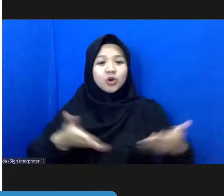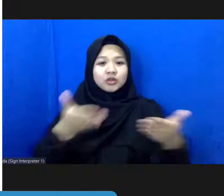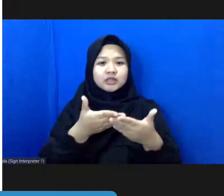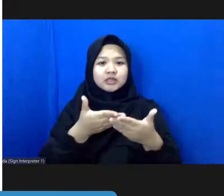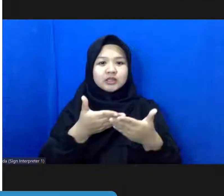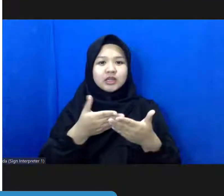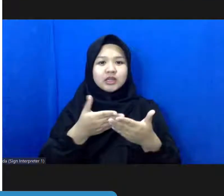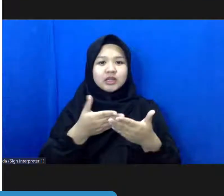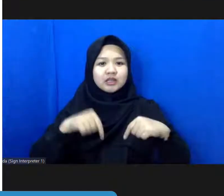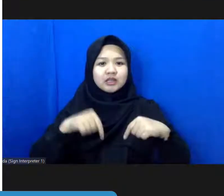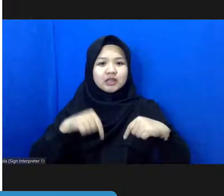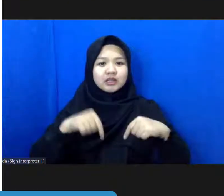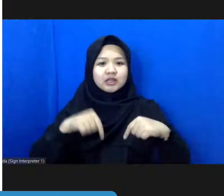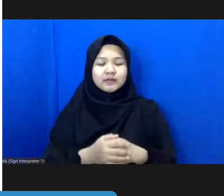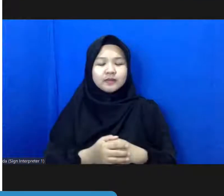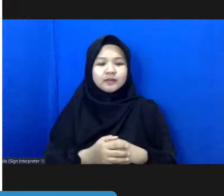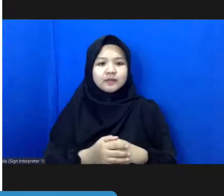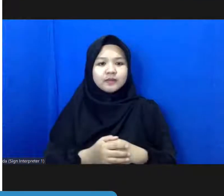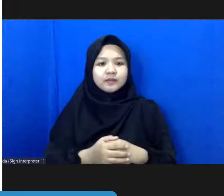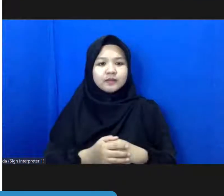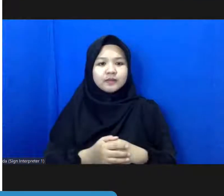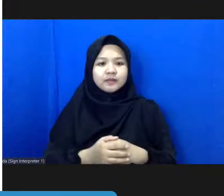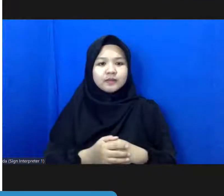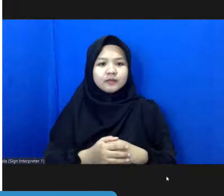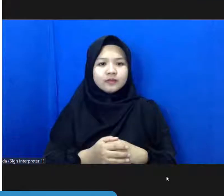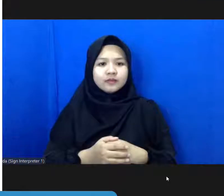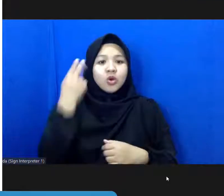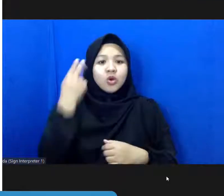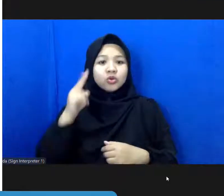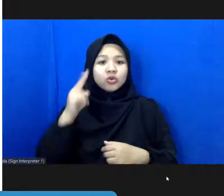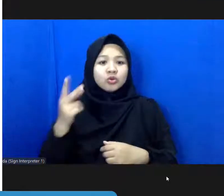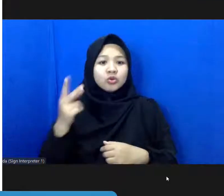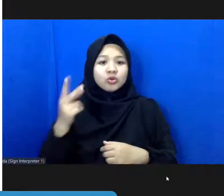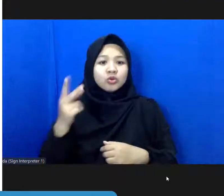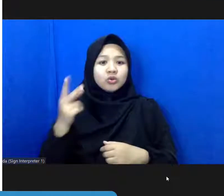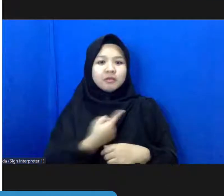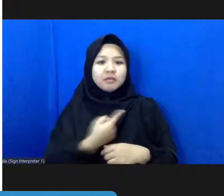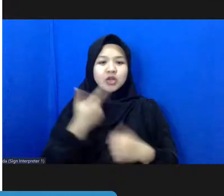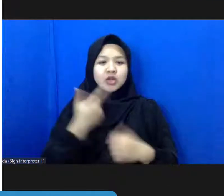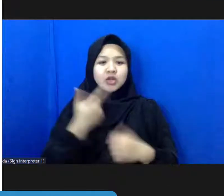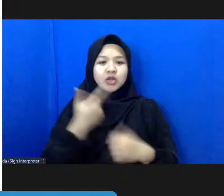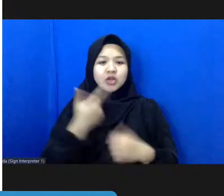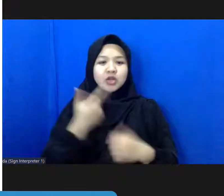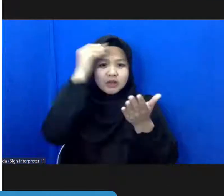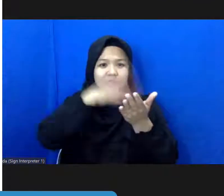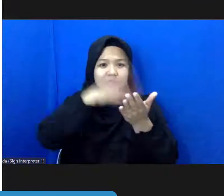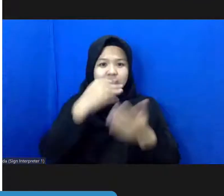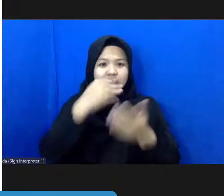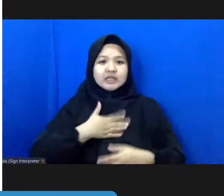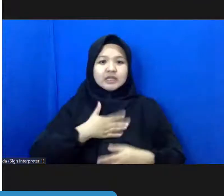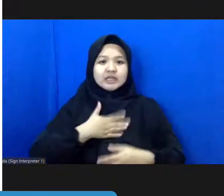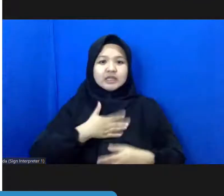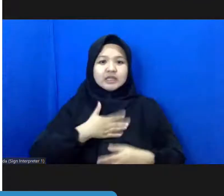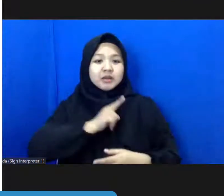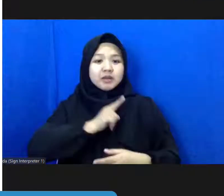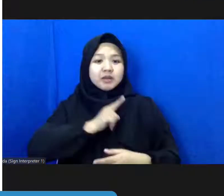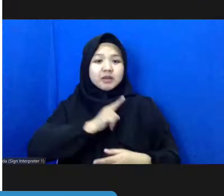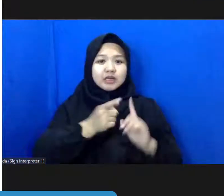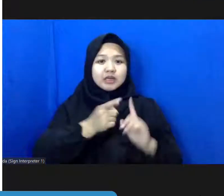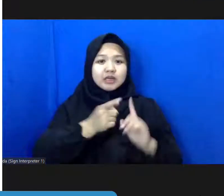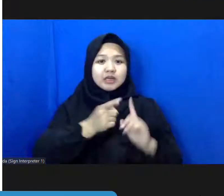ambiguous and etc. So for us, it's like we learn. I personally learned from my own